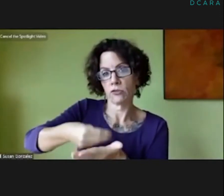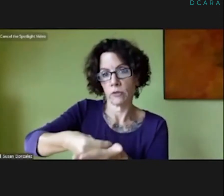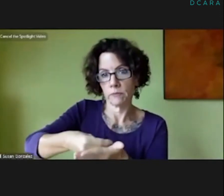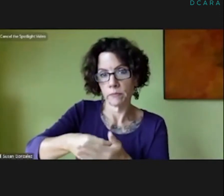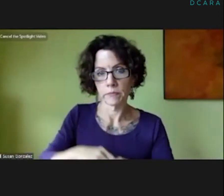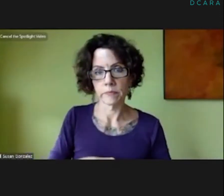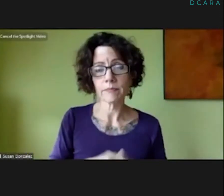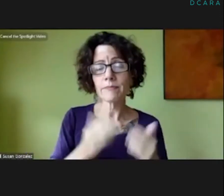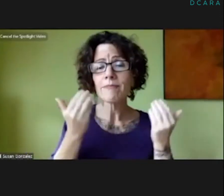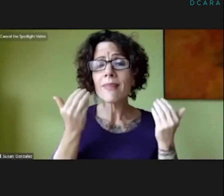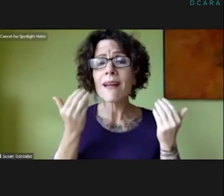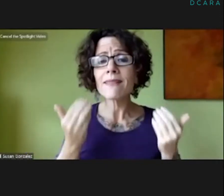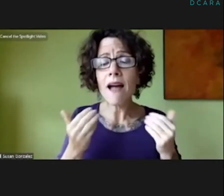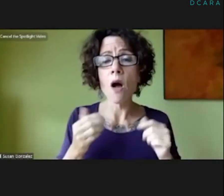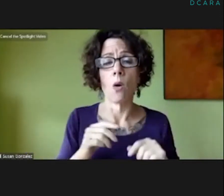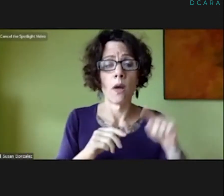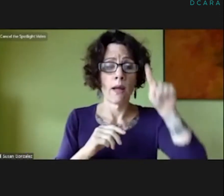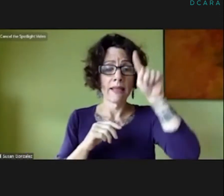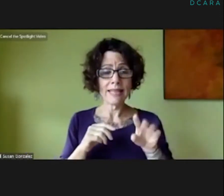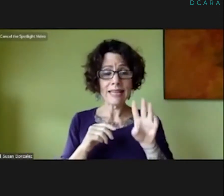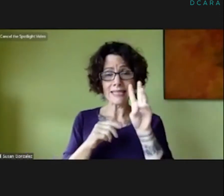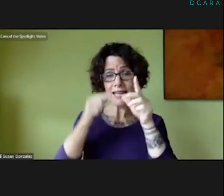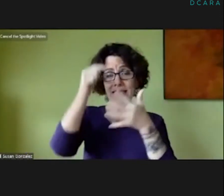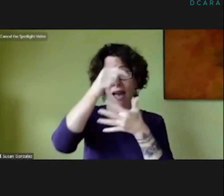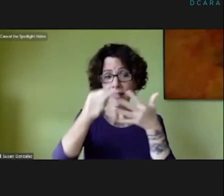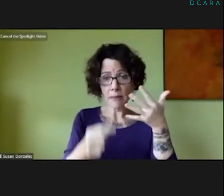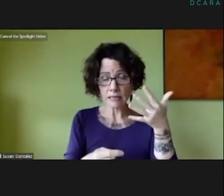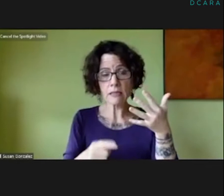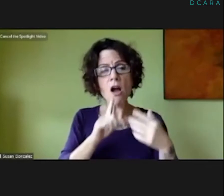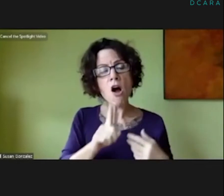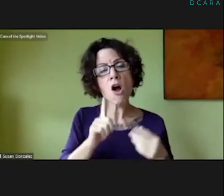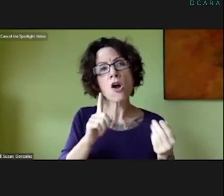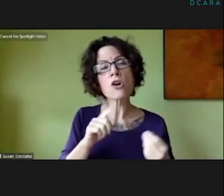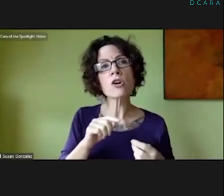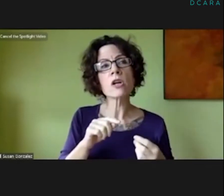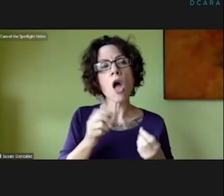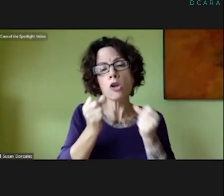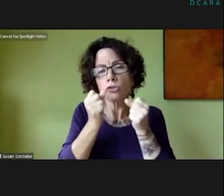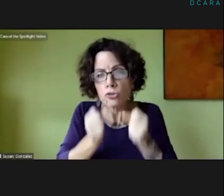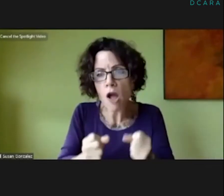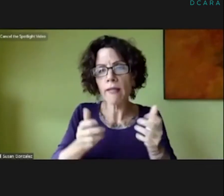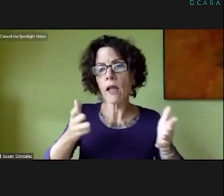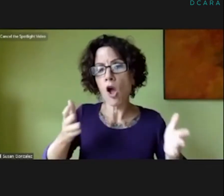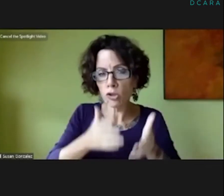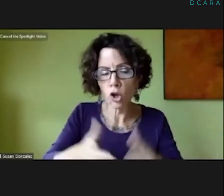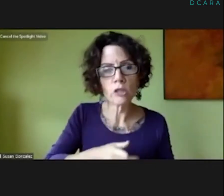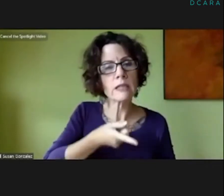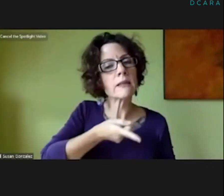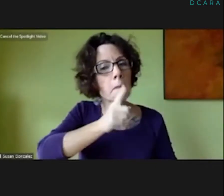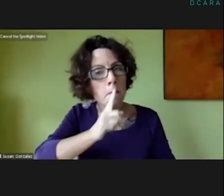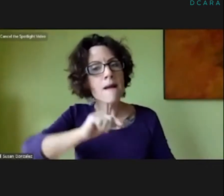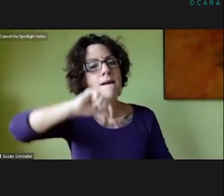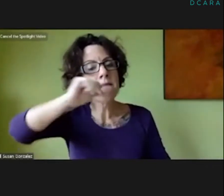or your finances. Now, these 6 elements are strongly